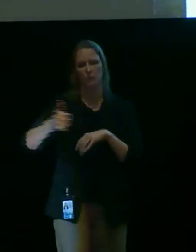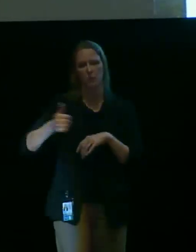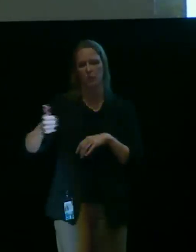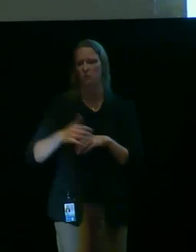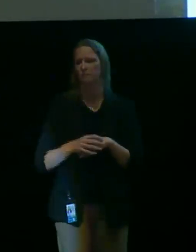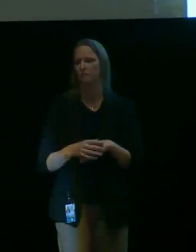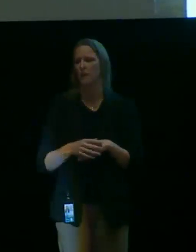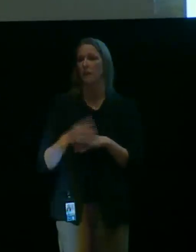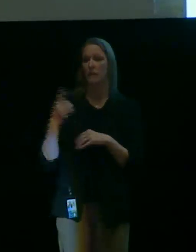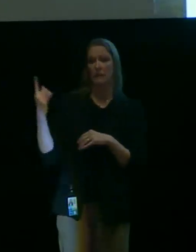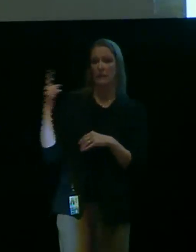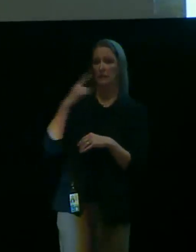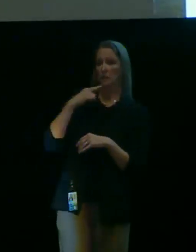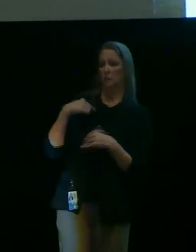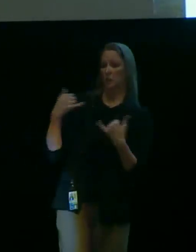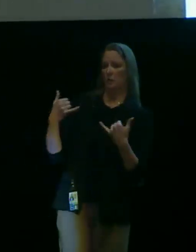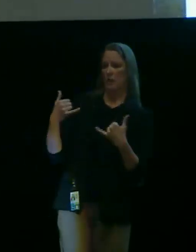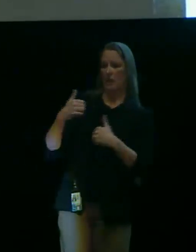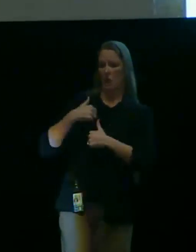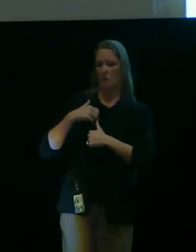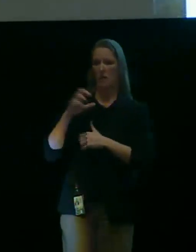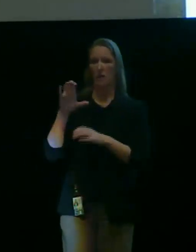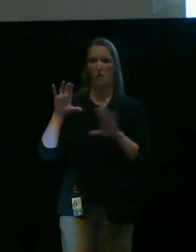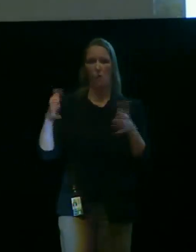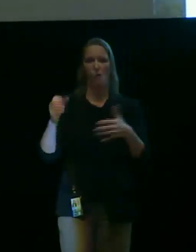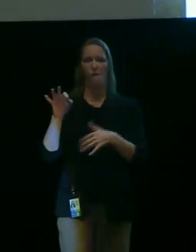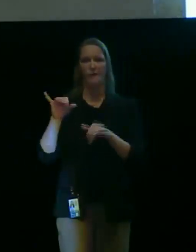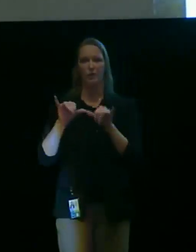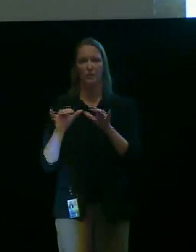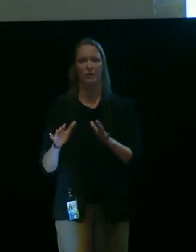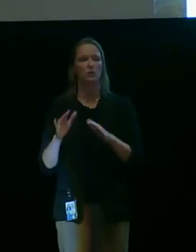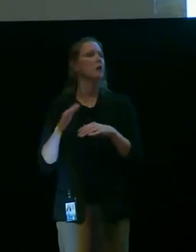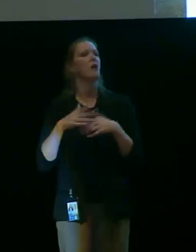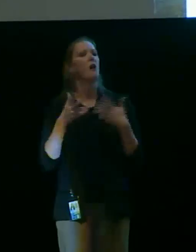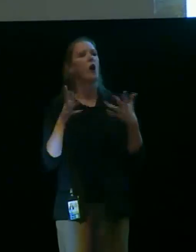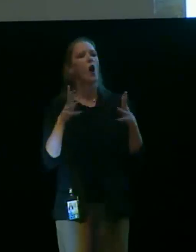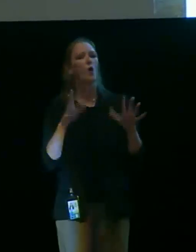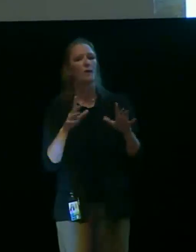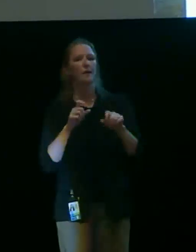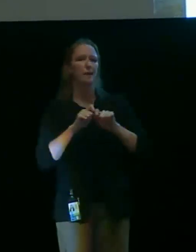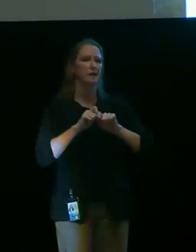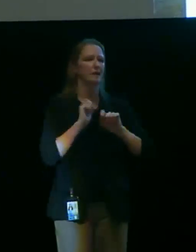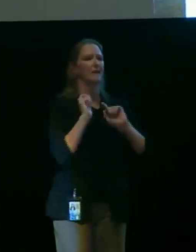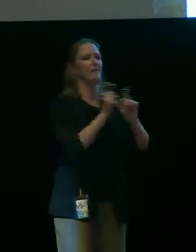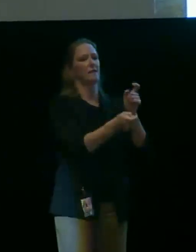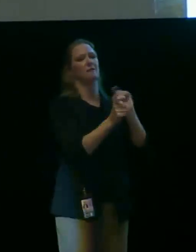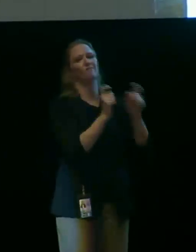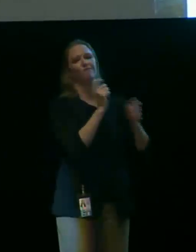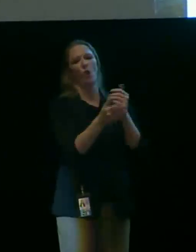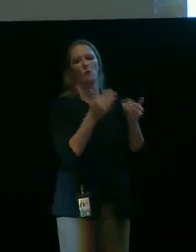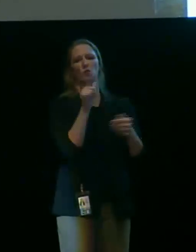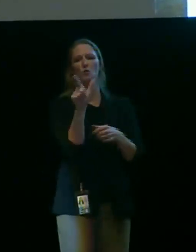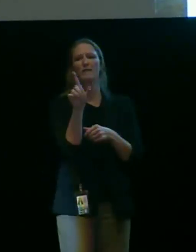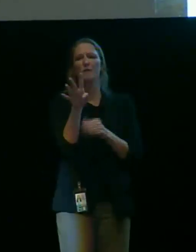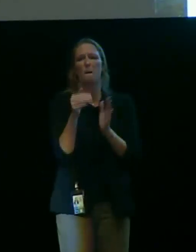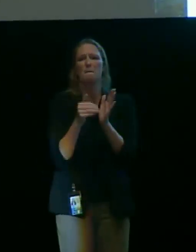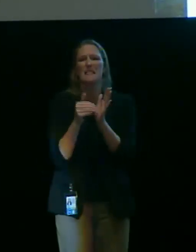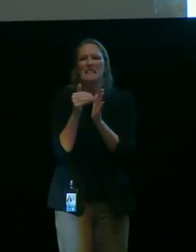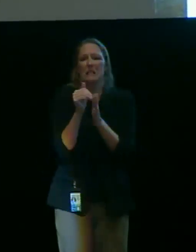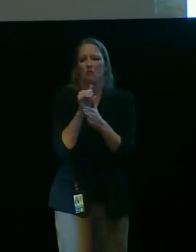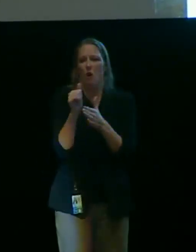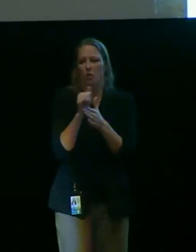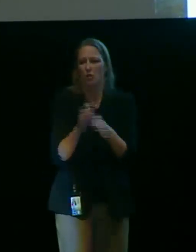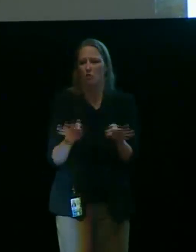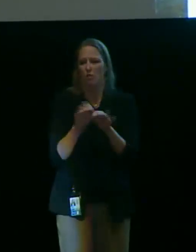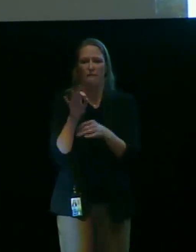informed that to date, the Corps of Engineers has issued almost $24 million in contracts to clear out debris basins.